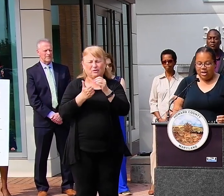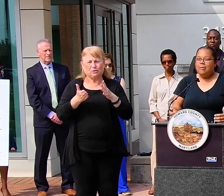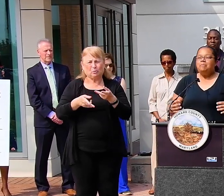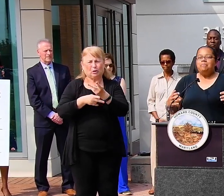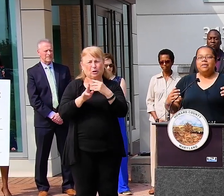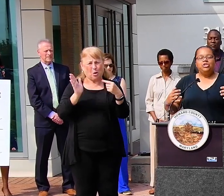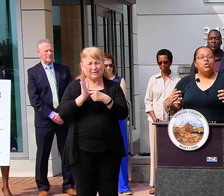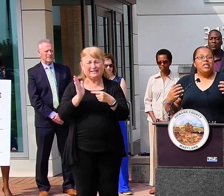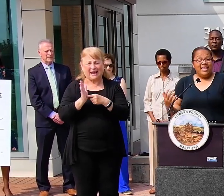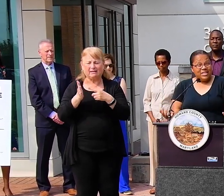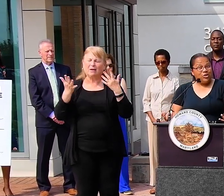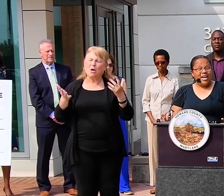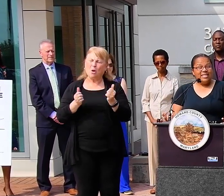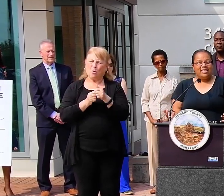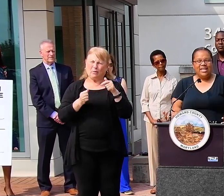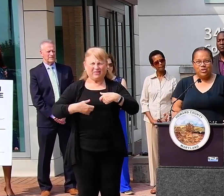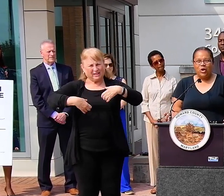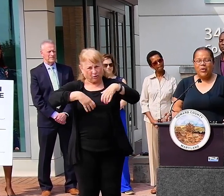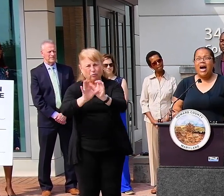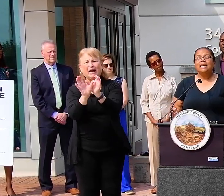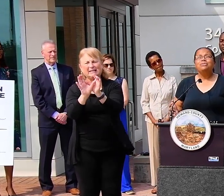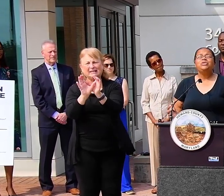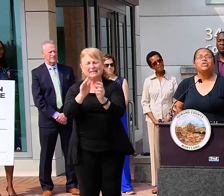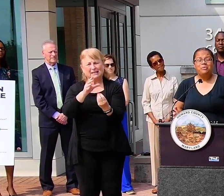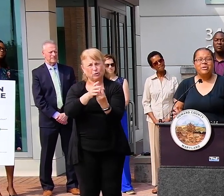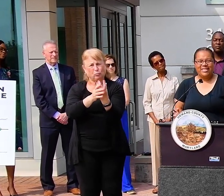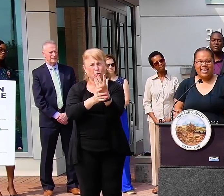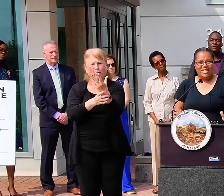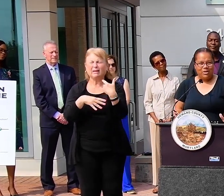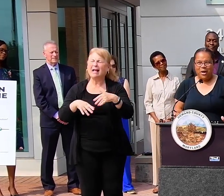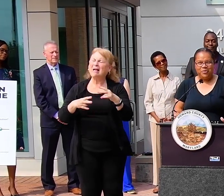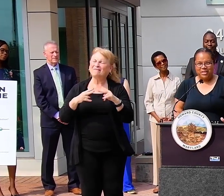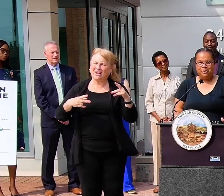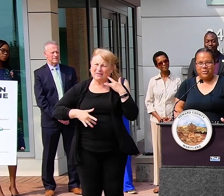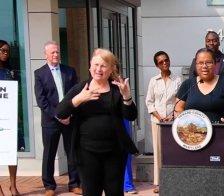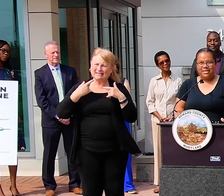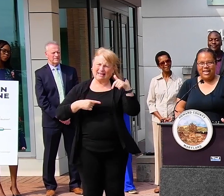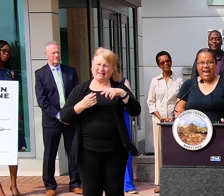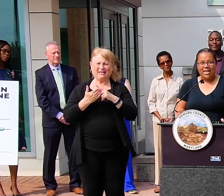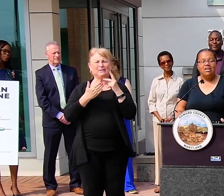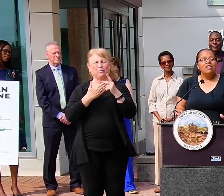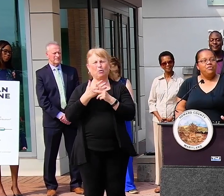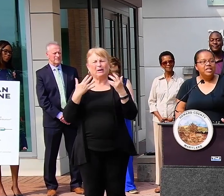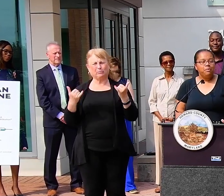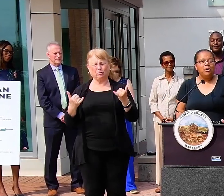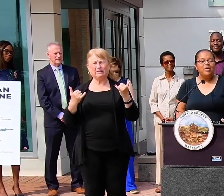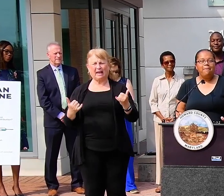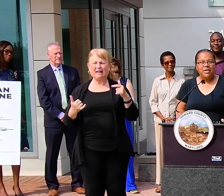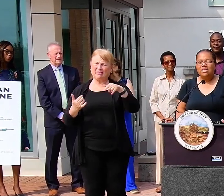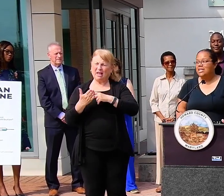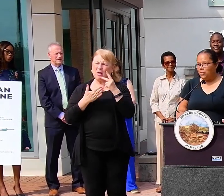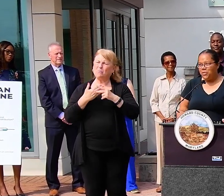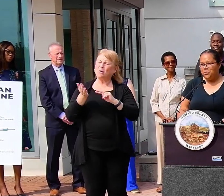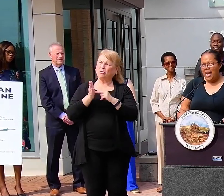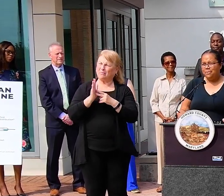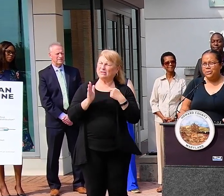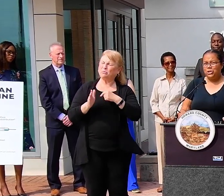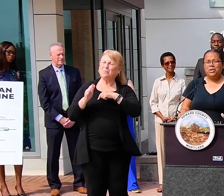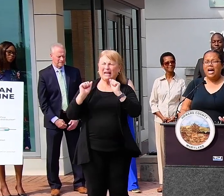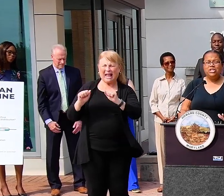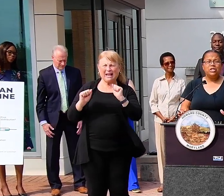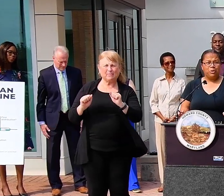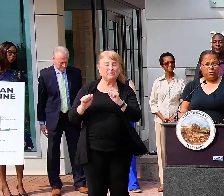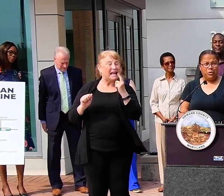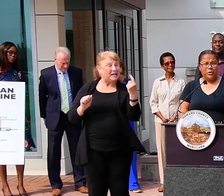debt. So with this crisis that's growing, I am super excited about this program today. This program means that we will be able